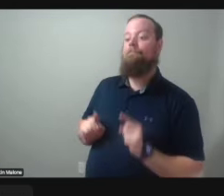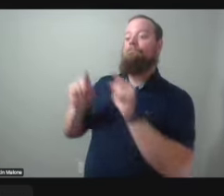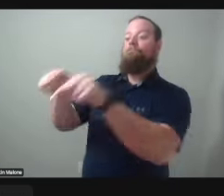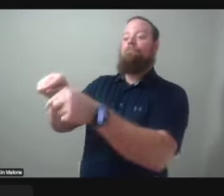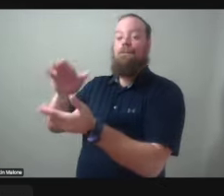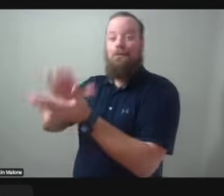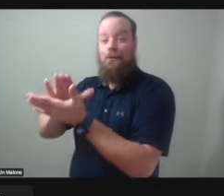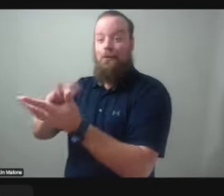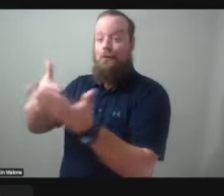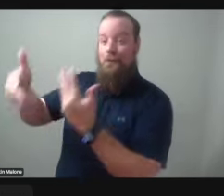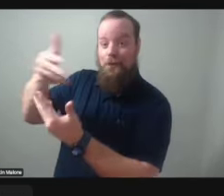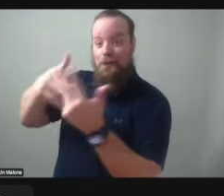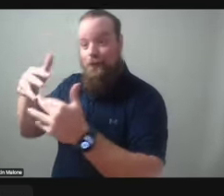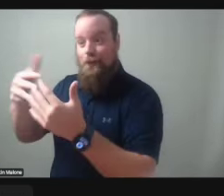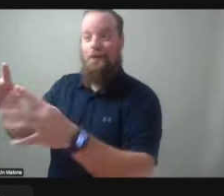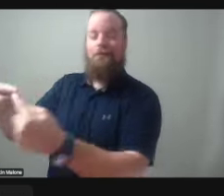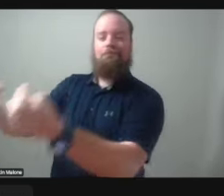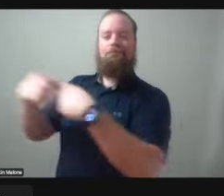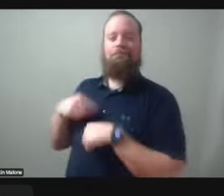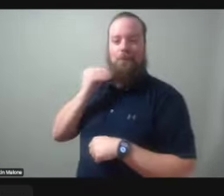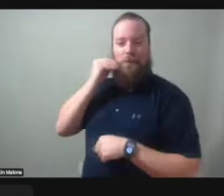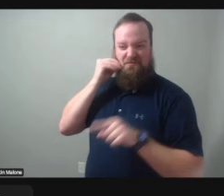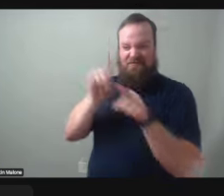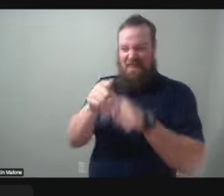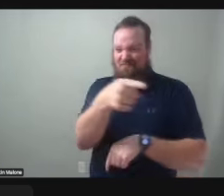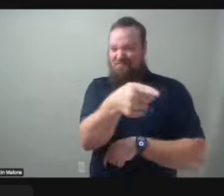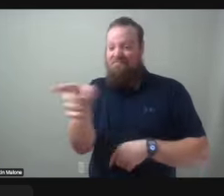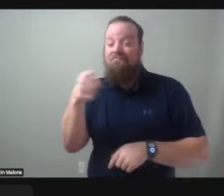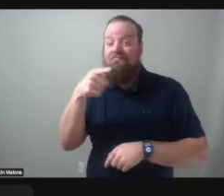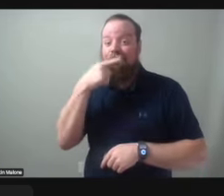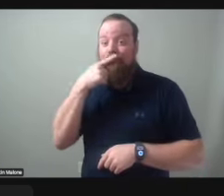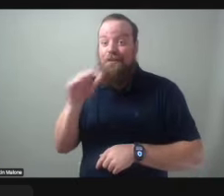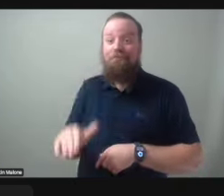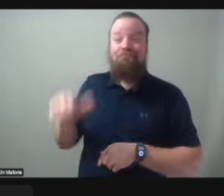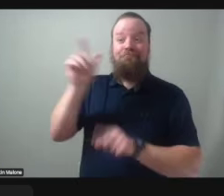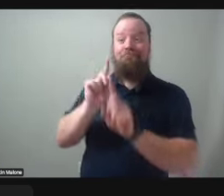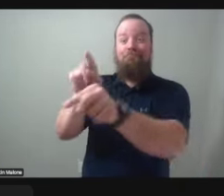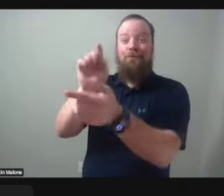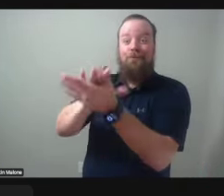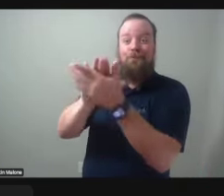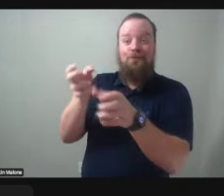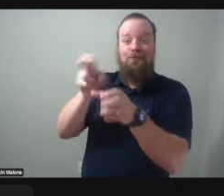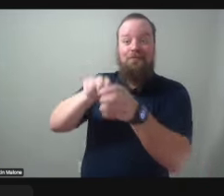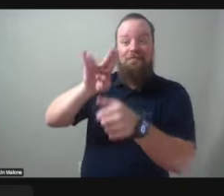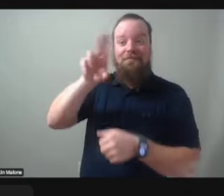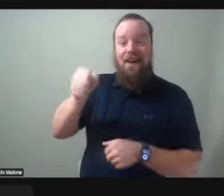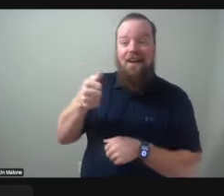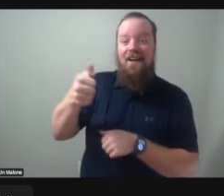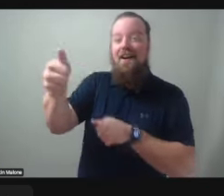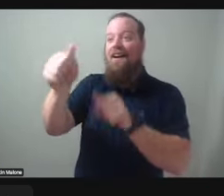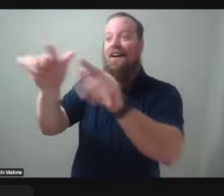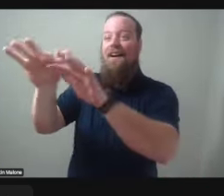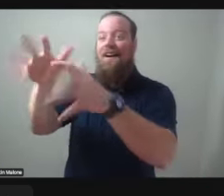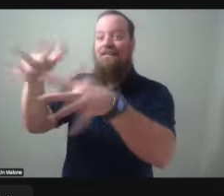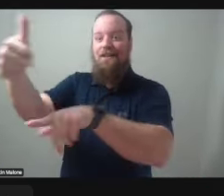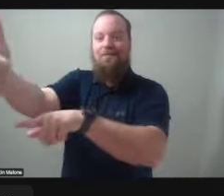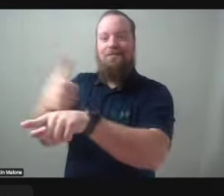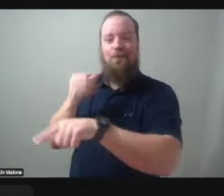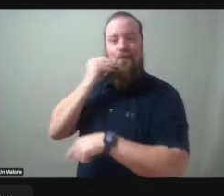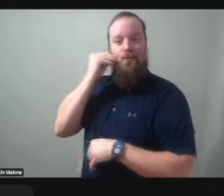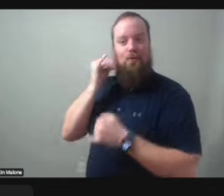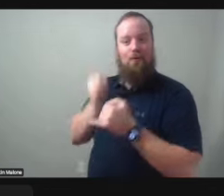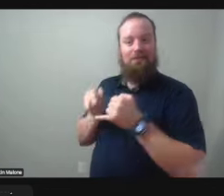programs where they might travel some distance to go to a deaf school and then travel back home to be with their family at